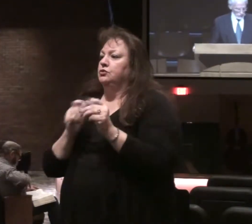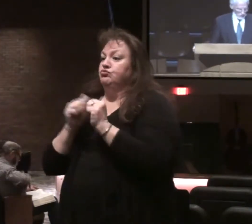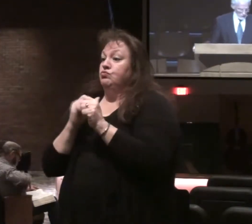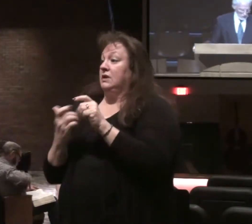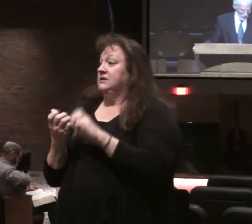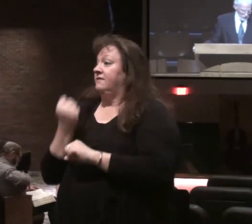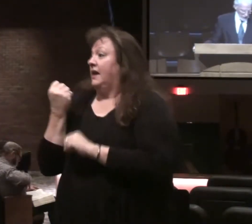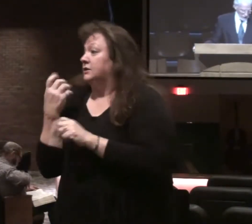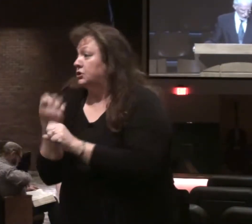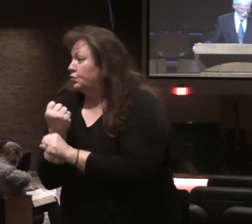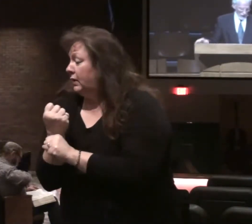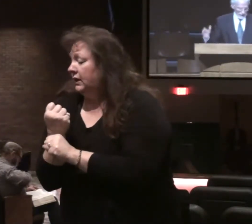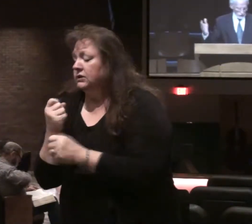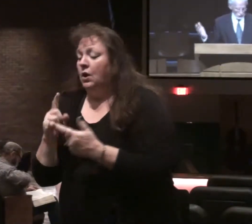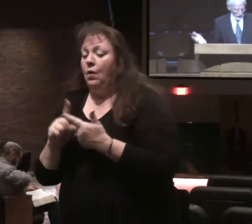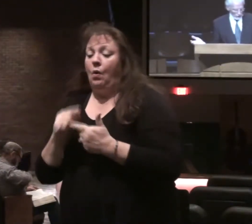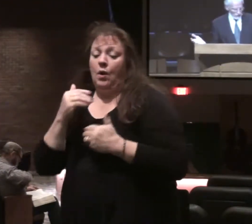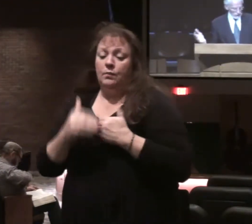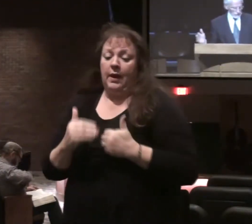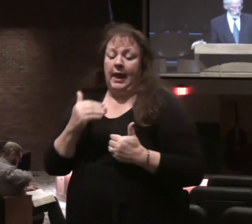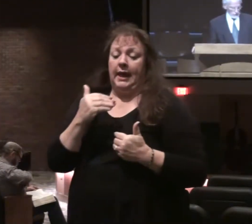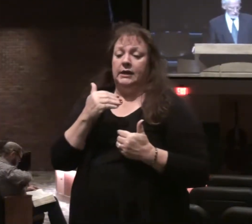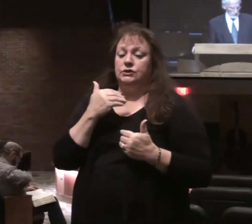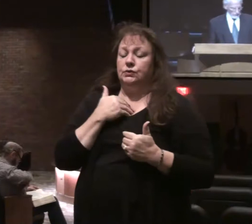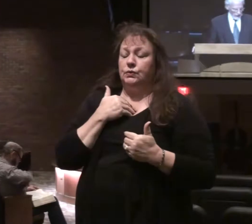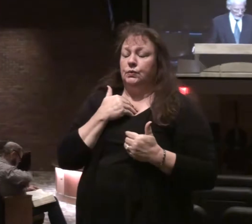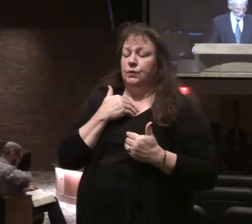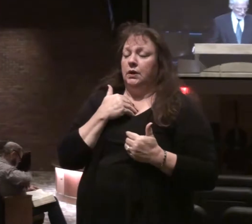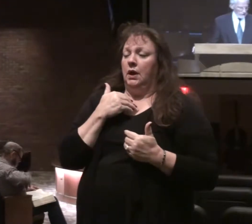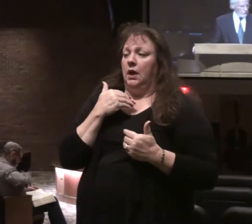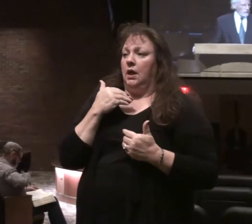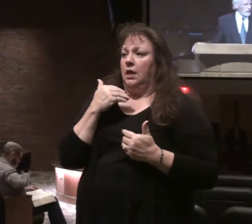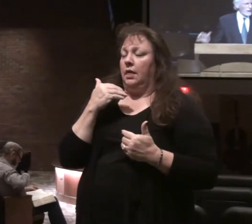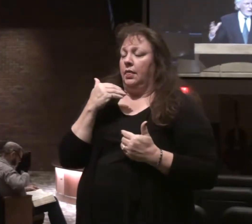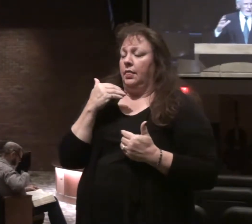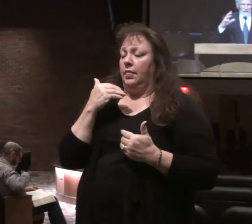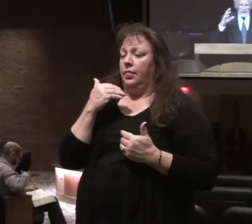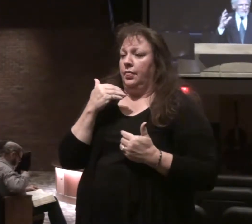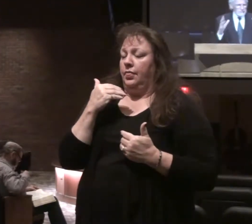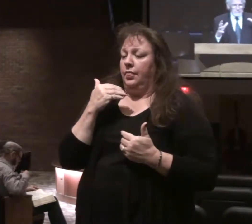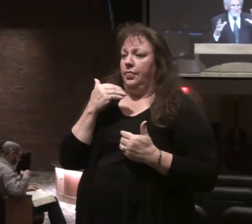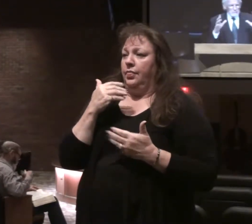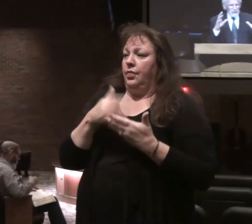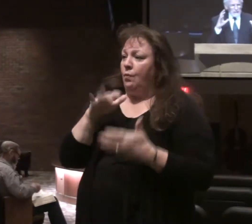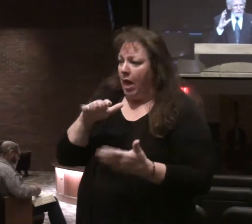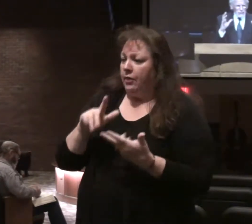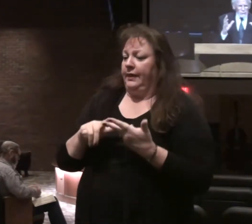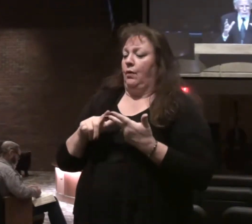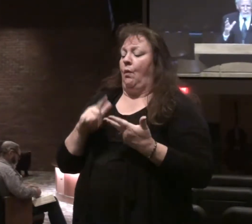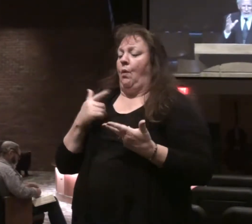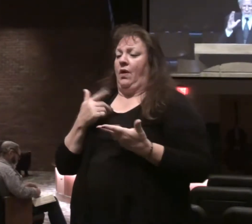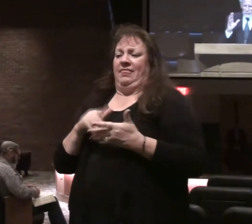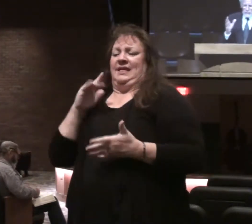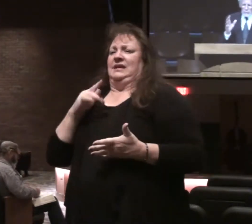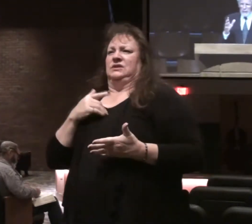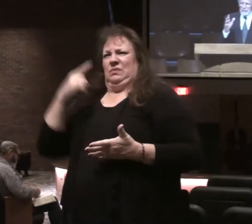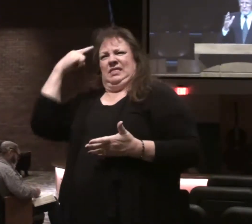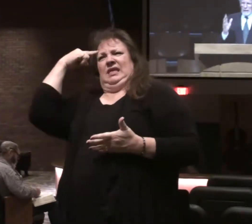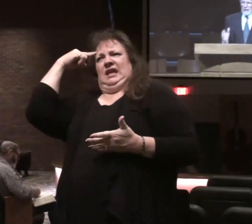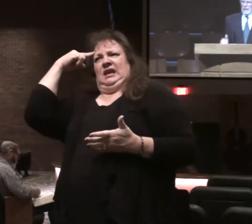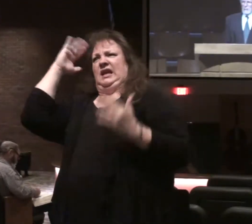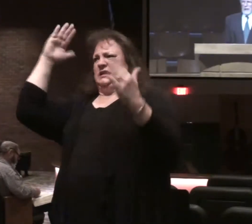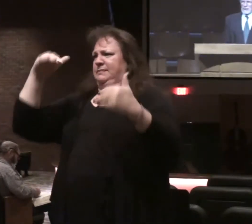warriors, neither bread to the wise, nor wealth to the discerning, nor favor to the men of ability. Things don't turn out the way we